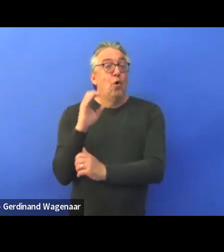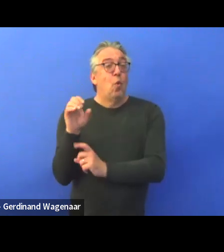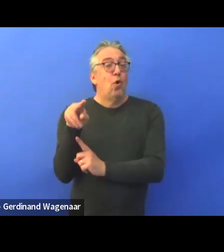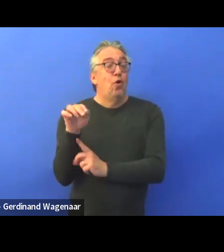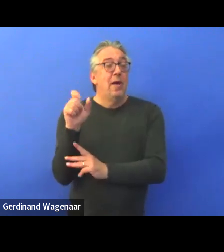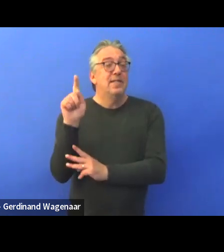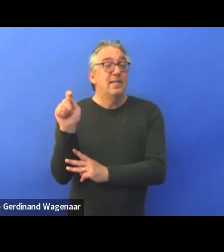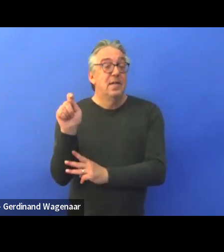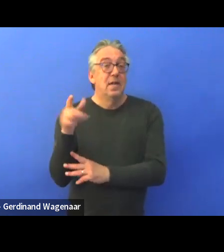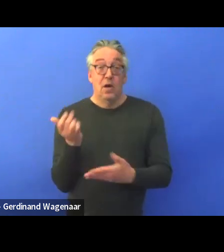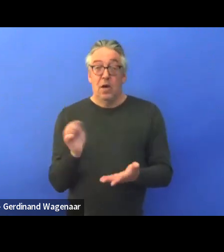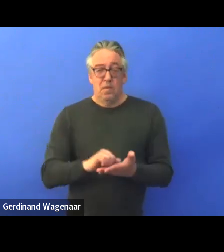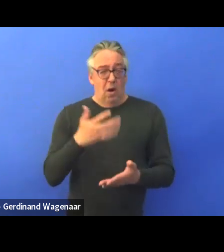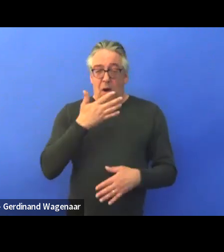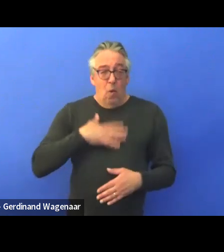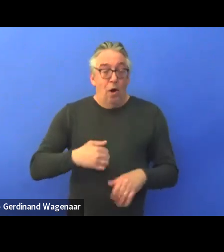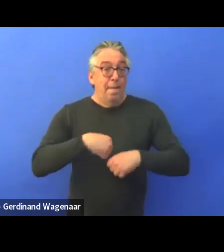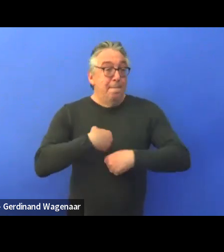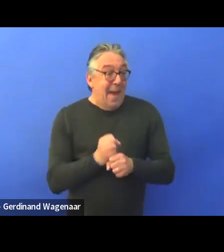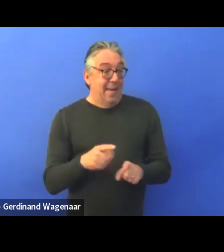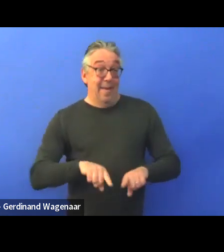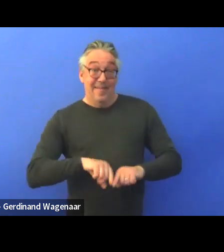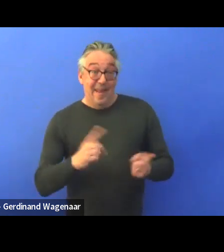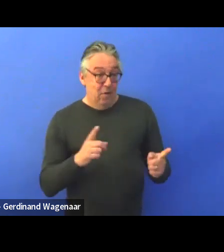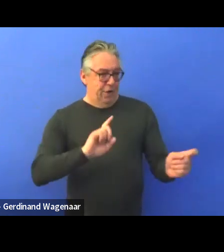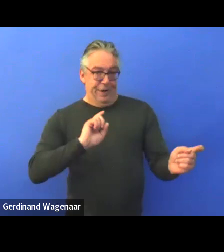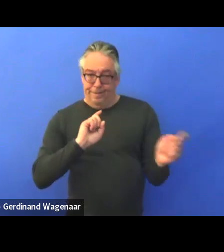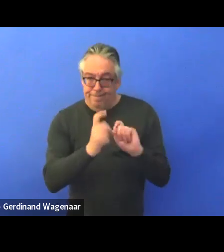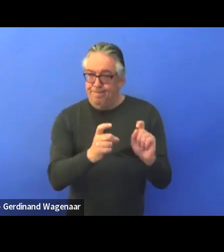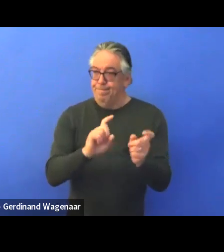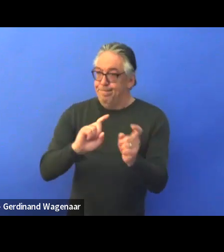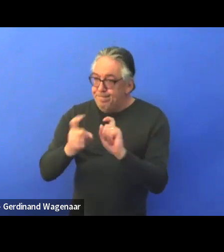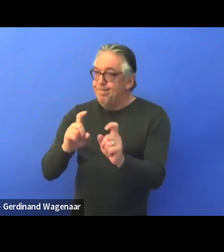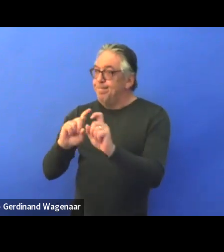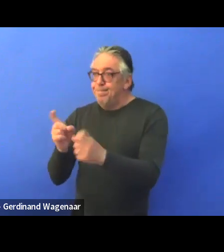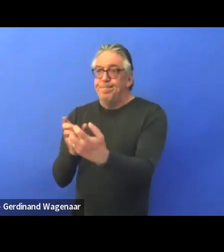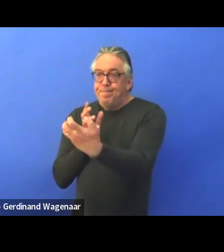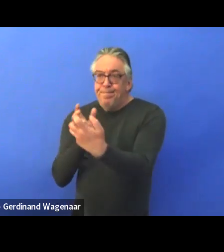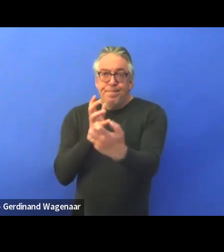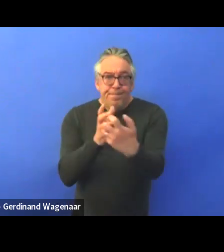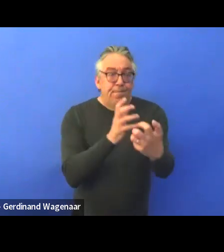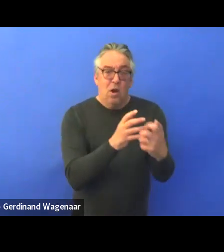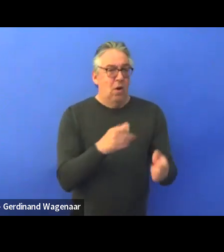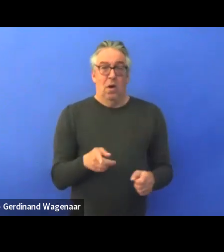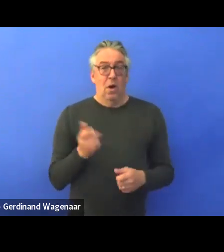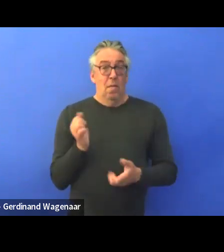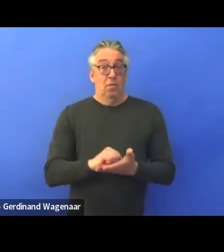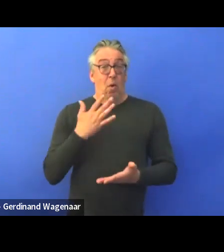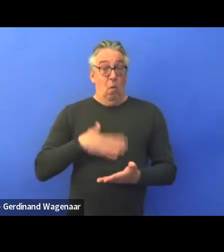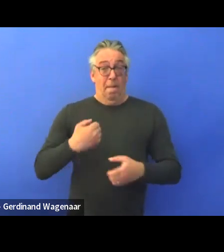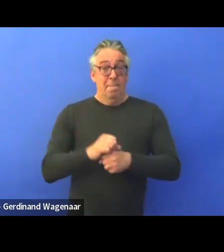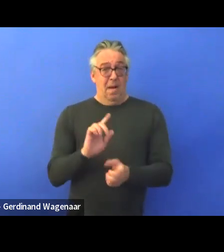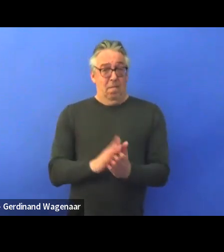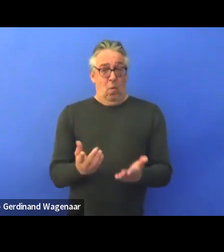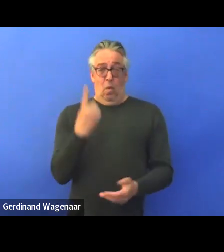these publications for the different retailers or library systems. They want to produce it once, and they also would